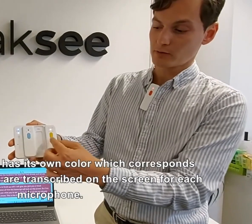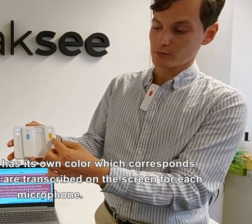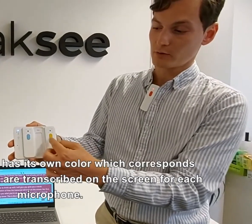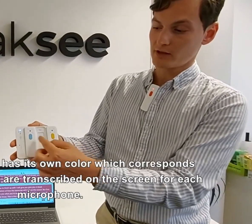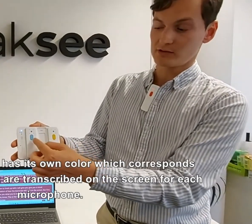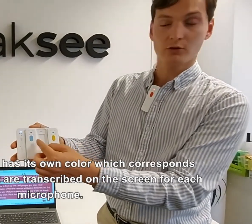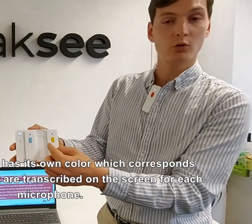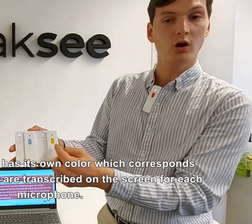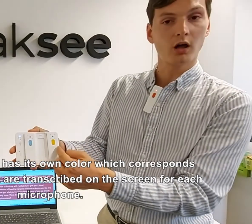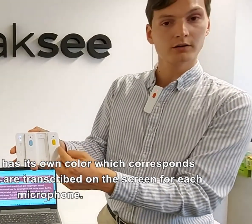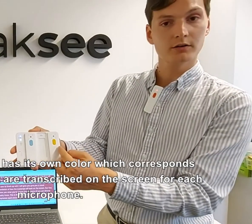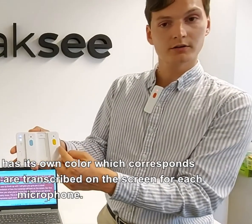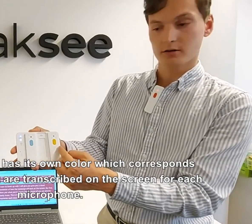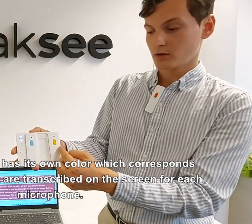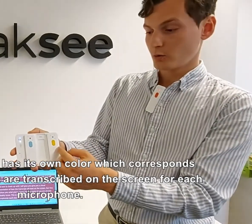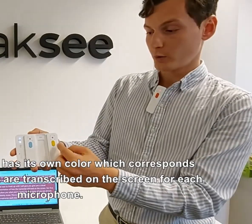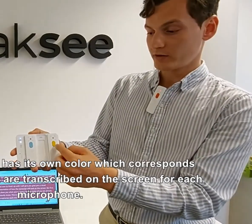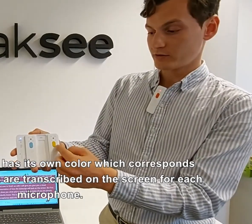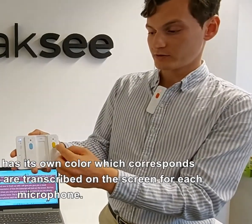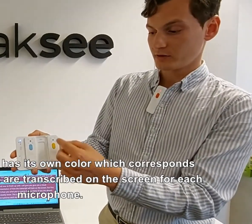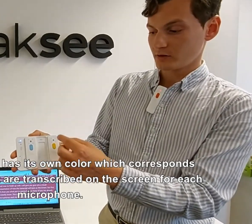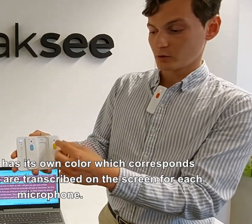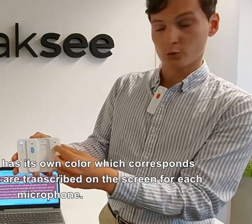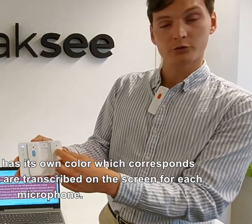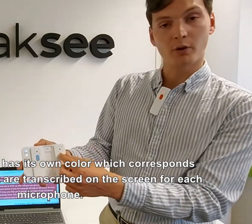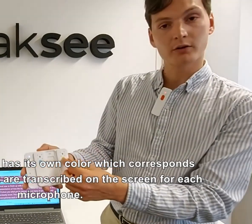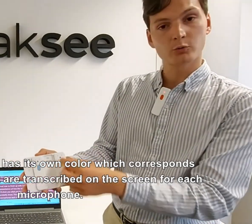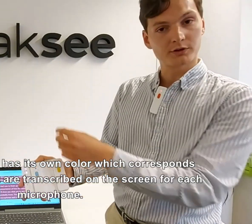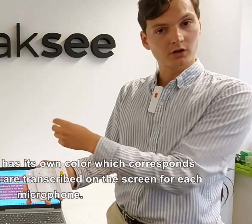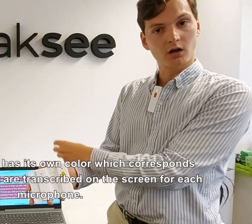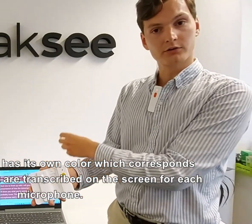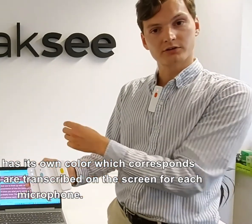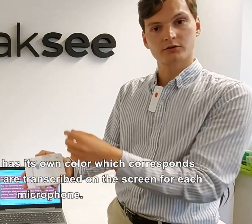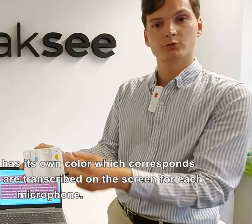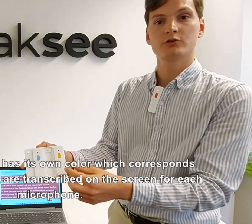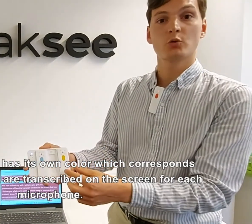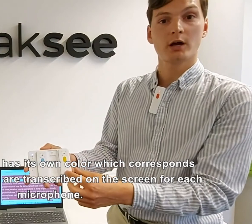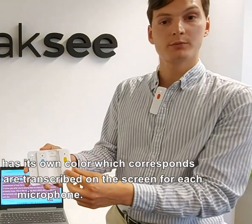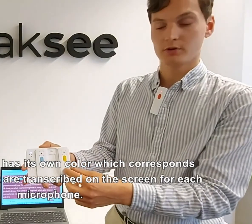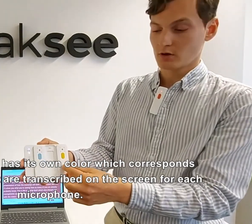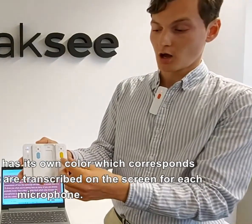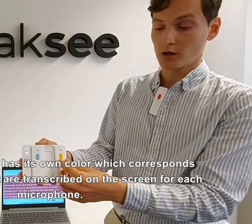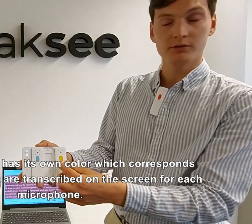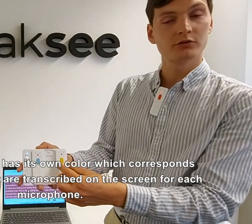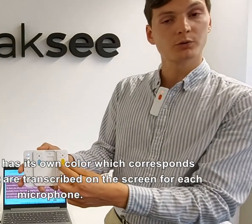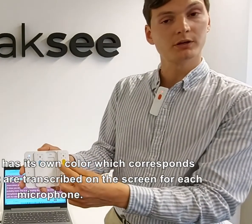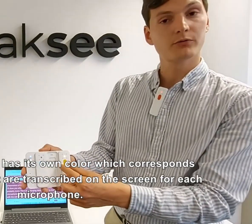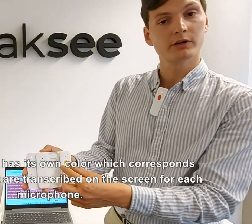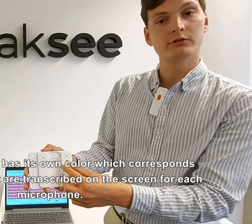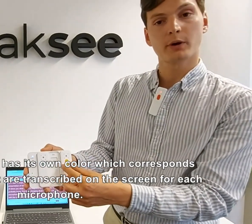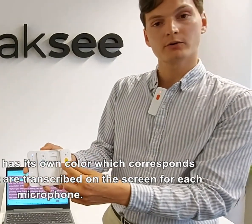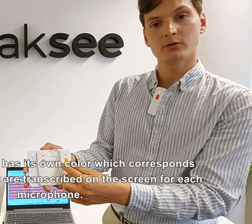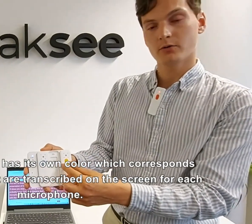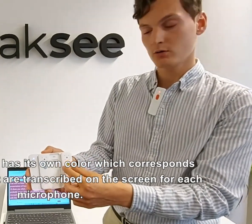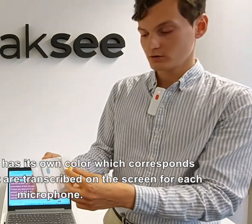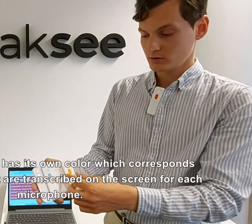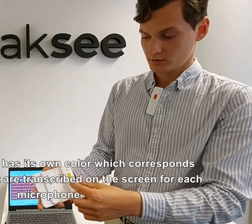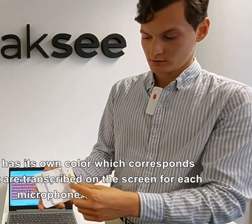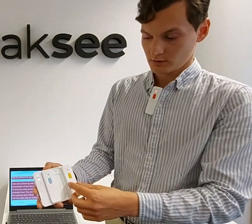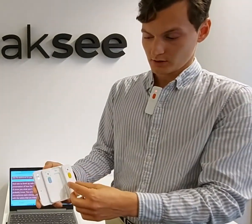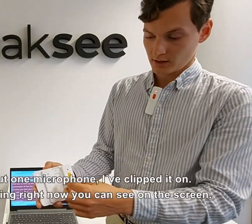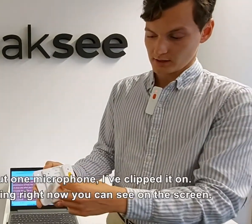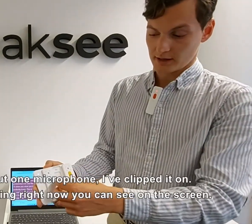Each microphone has its own color, which corresponds with the colors that are transcribed on the screen for each